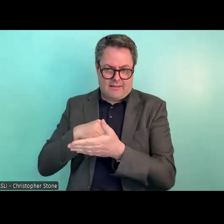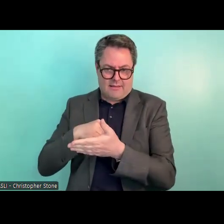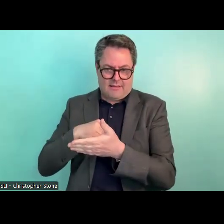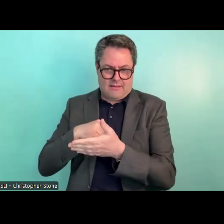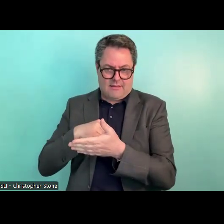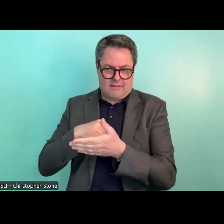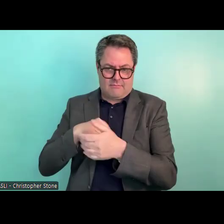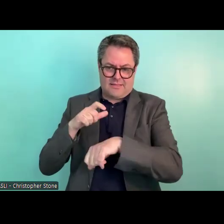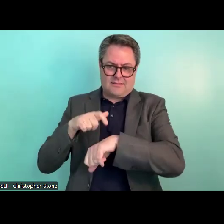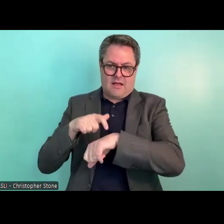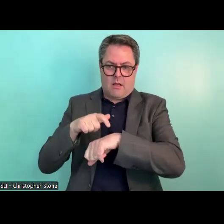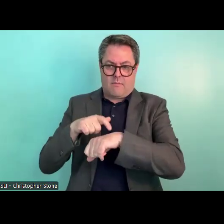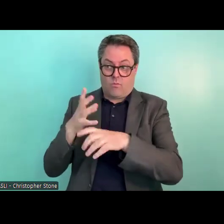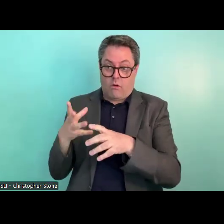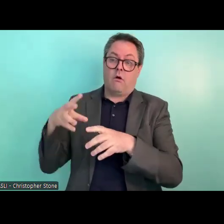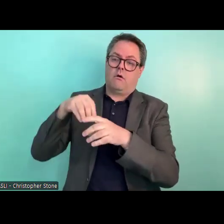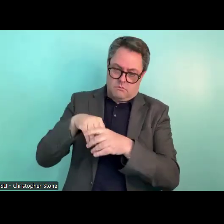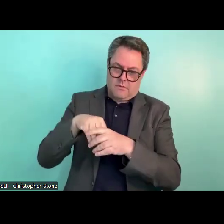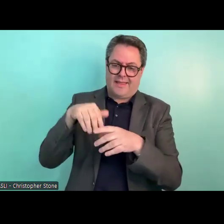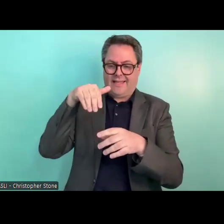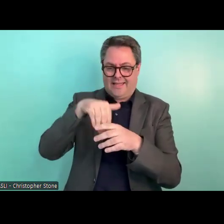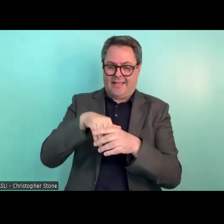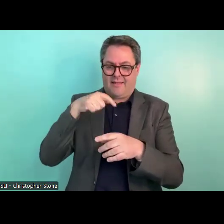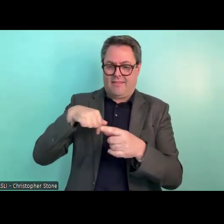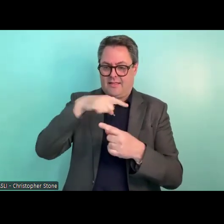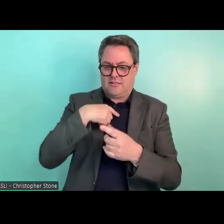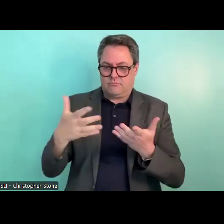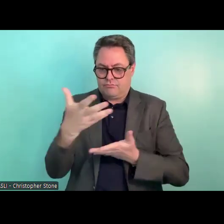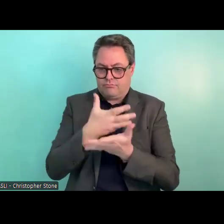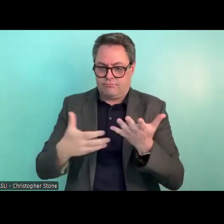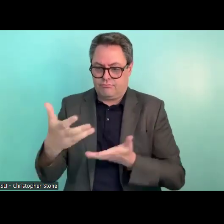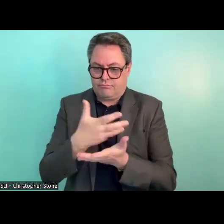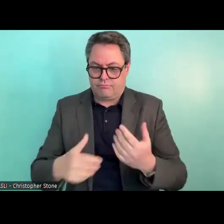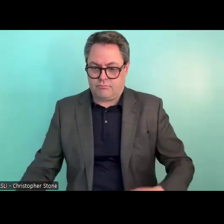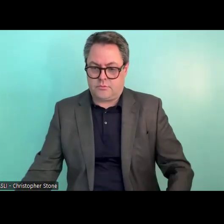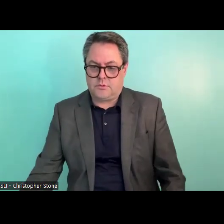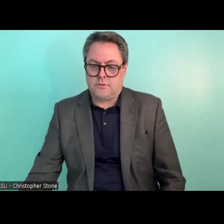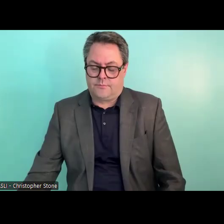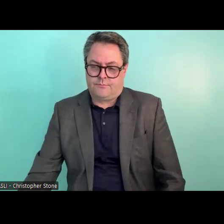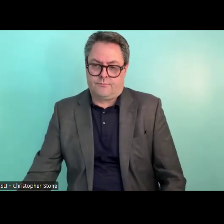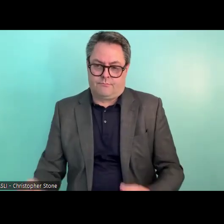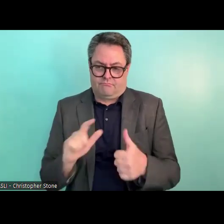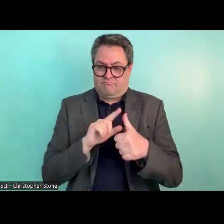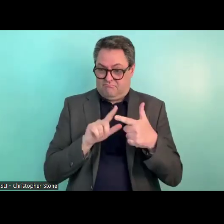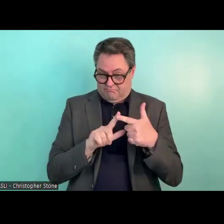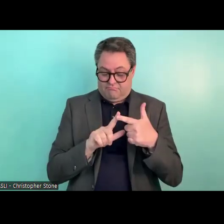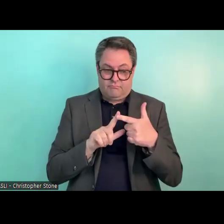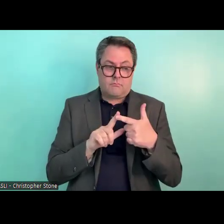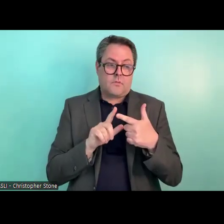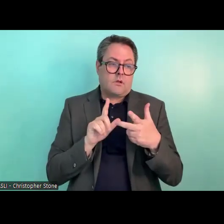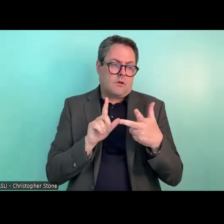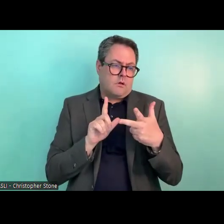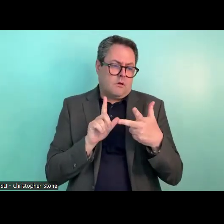haven't paid WASLI yet. They can do so, and then they will be able to vote at that event